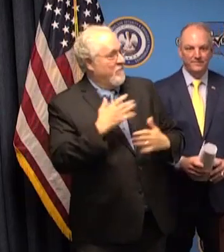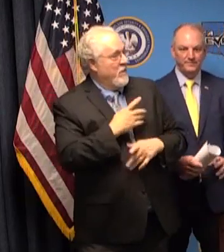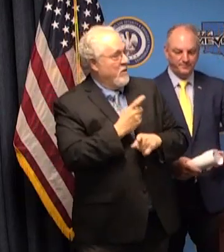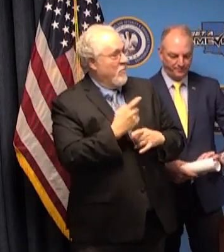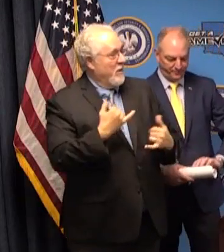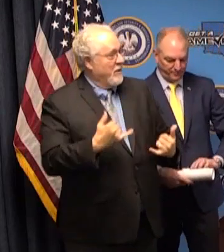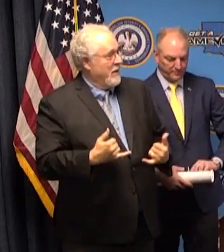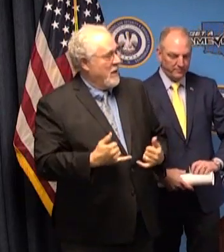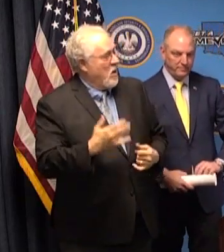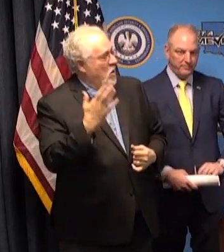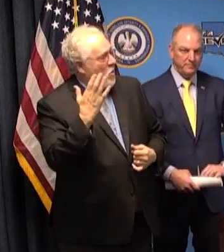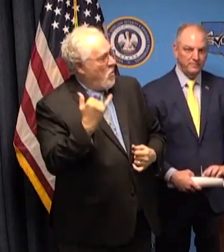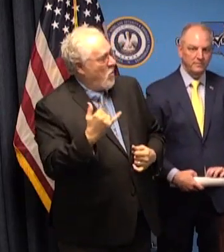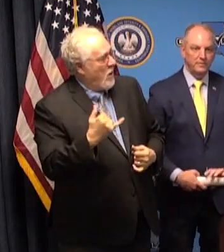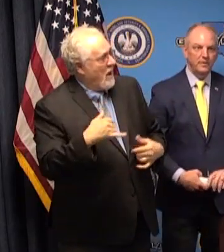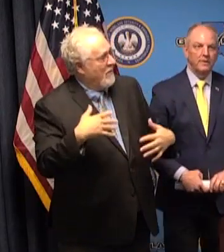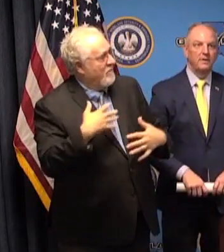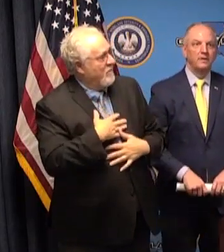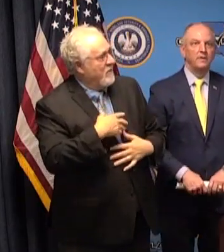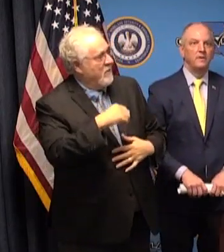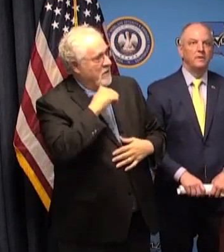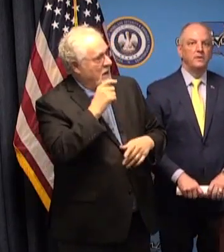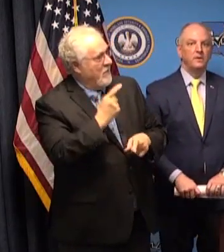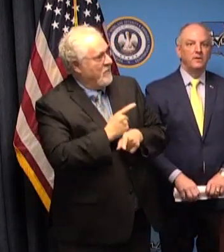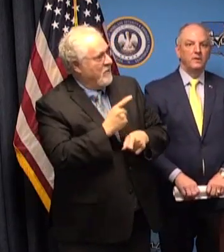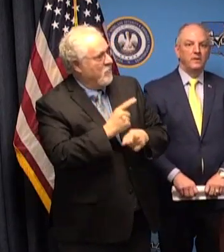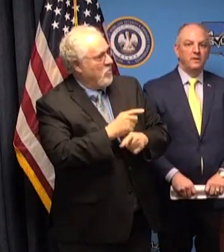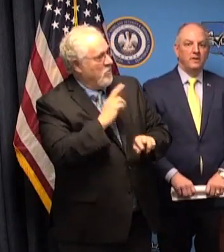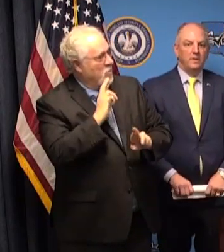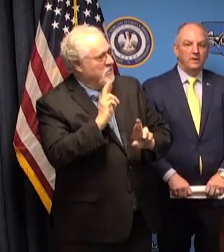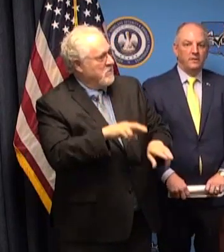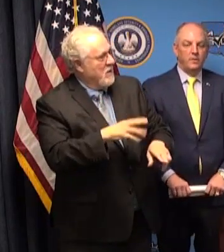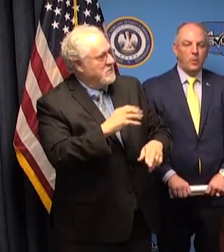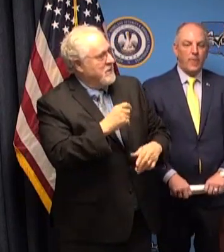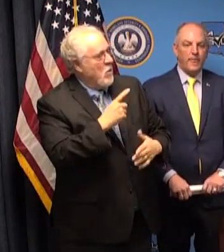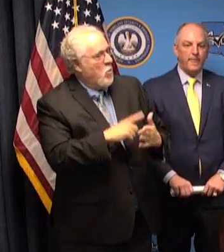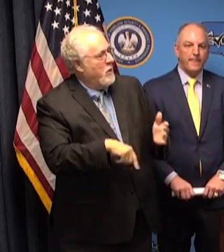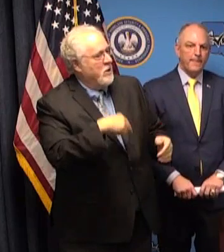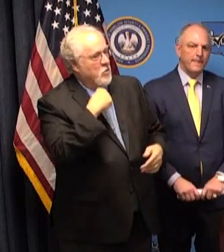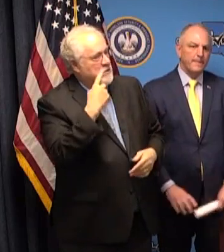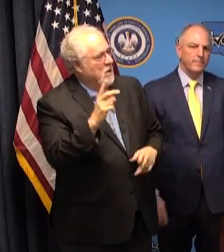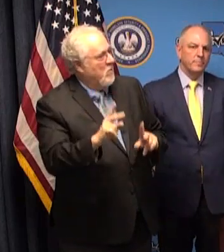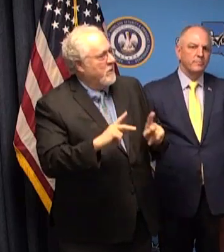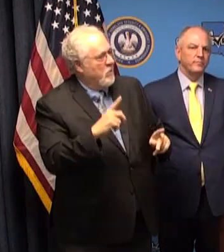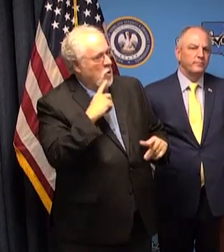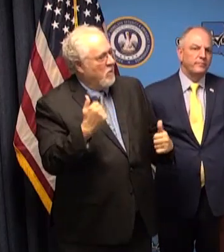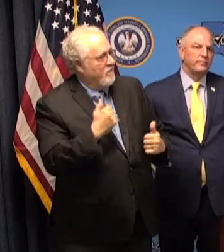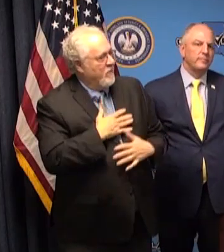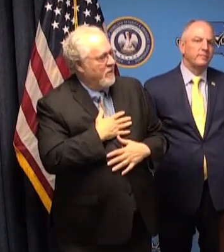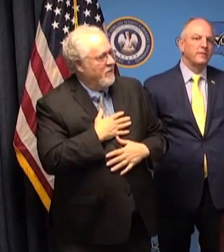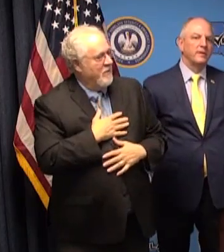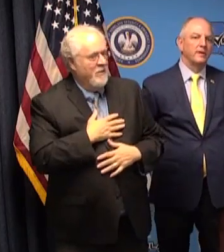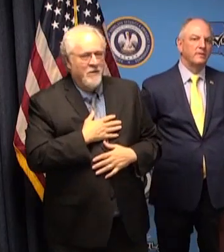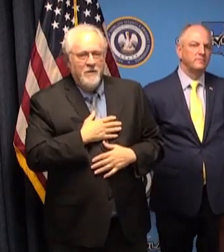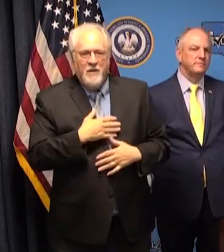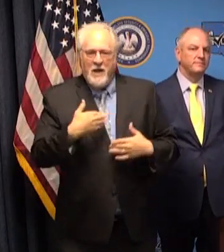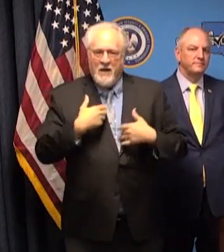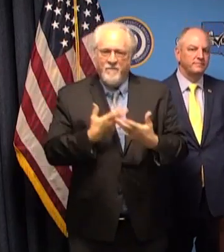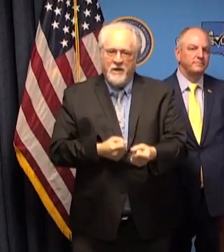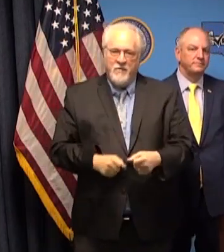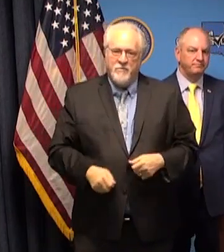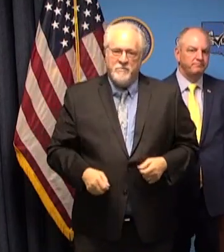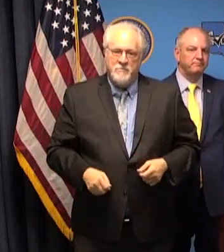afraid right now. Why is fear not the appropriate response, and what would you tell folks who are afraid? Have